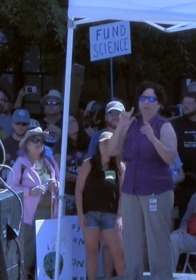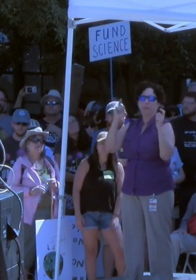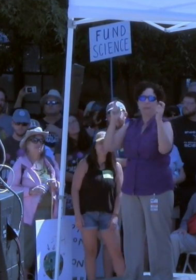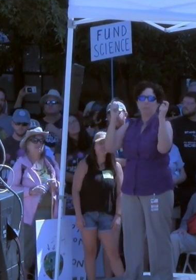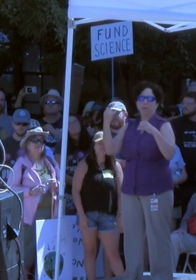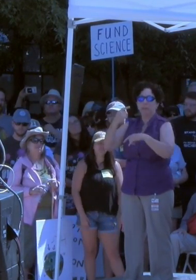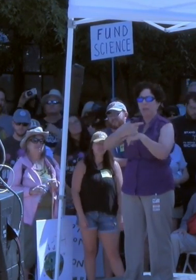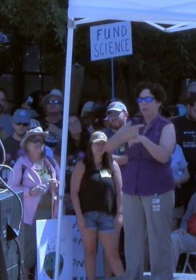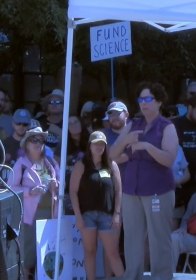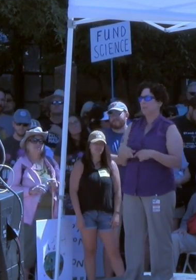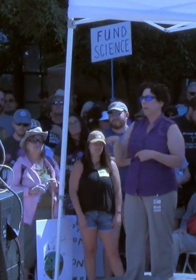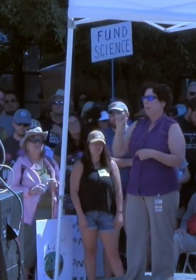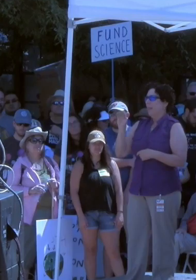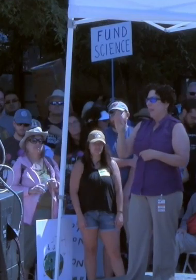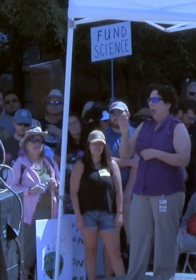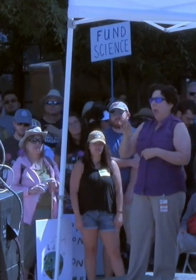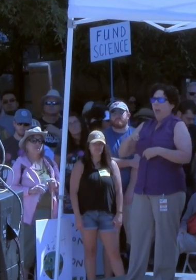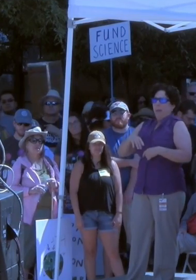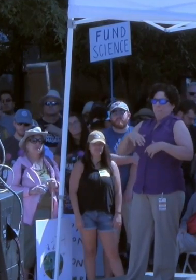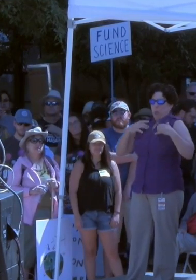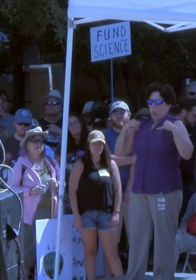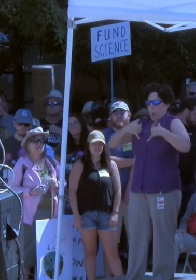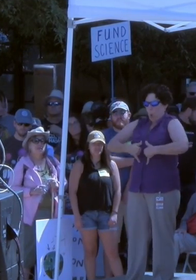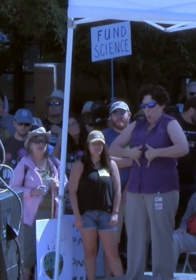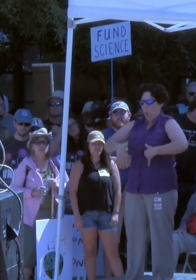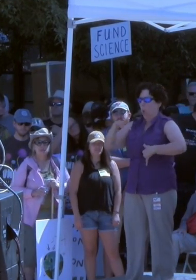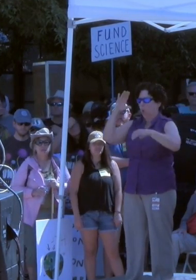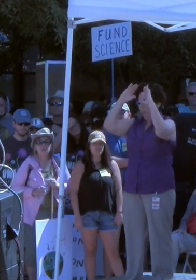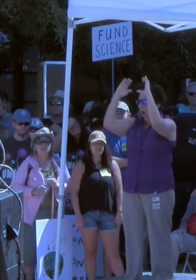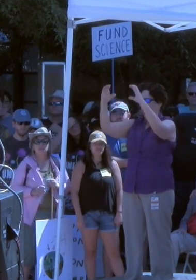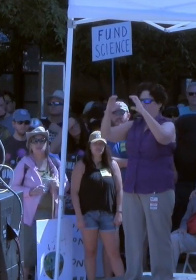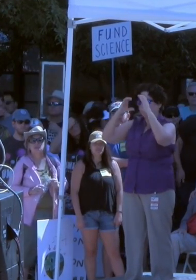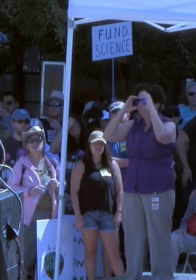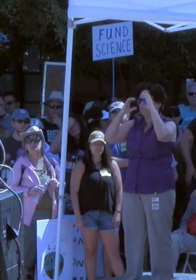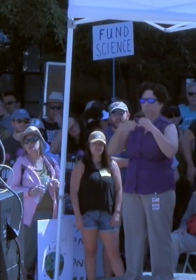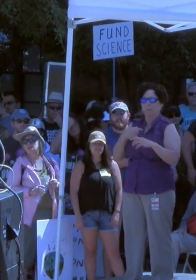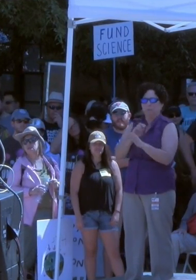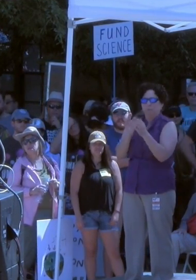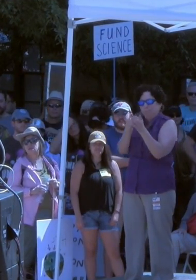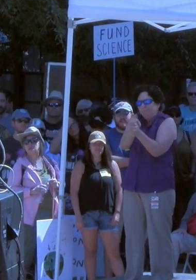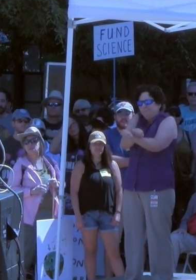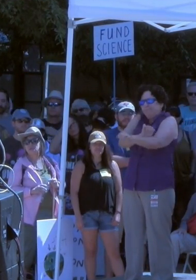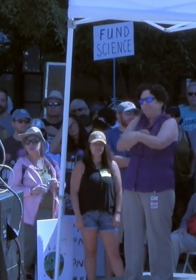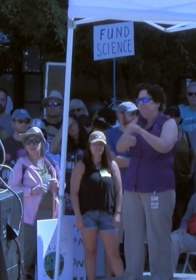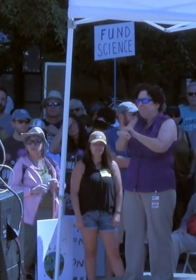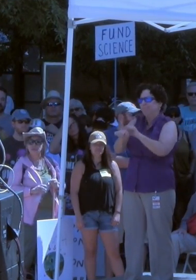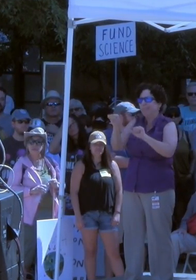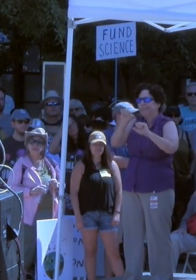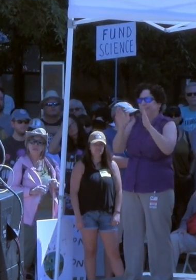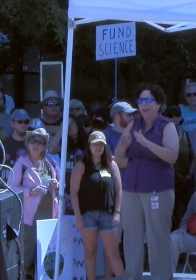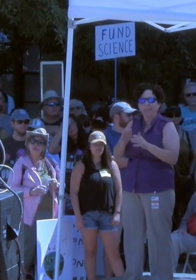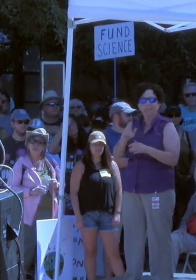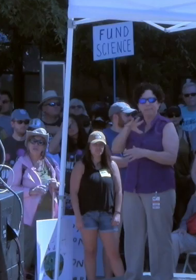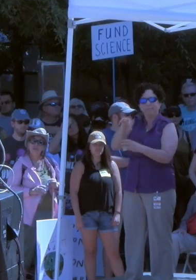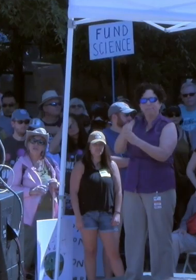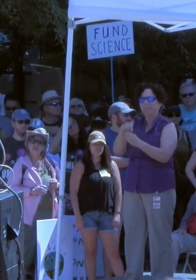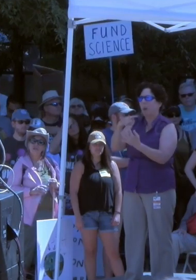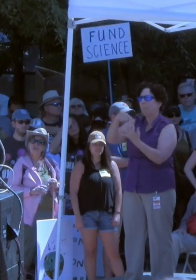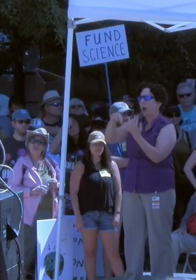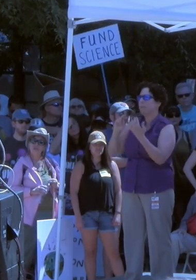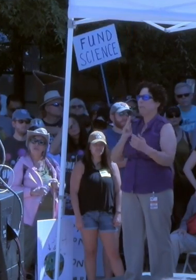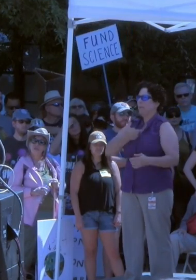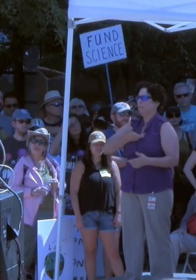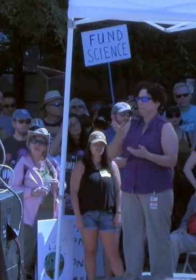to the lab coat donning, goggle wearing, code writing, practicing scientists amongst us. Science and scientific inquiry belong